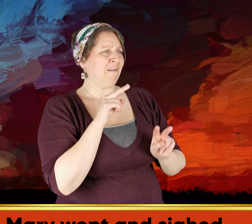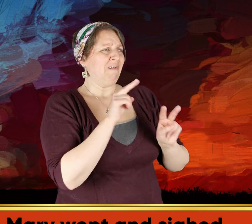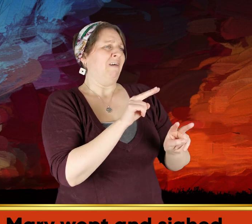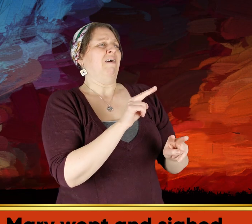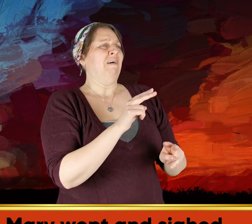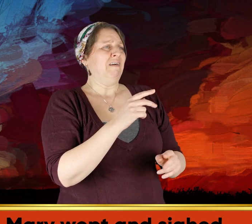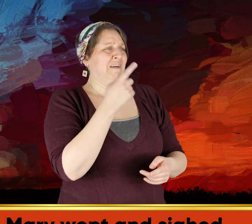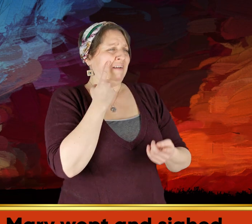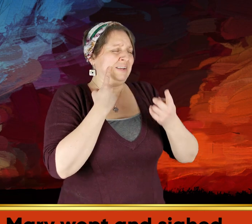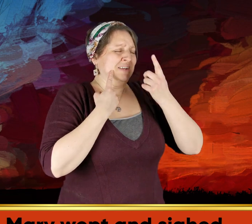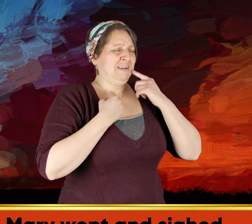wept and sighed